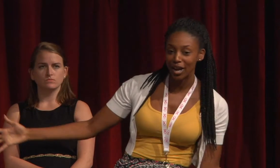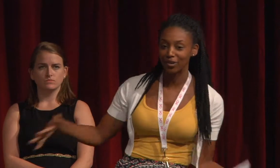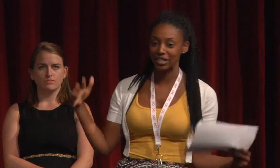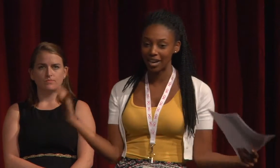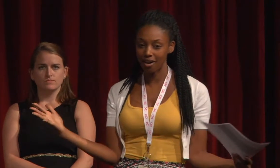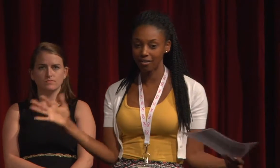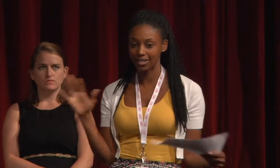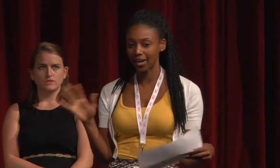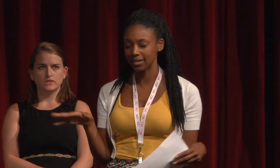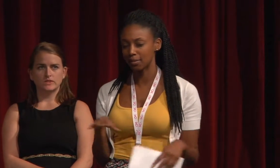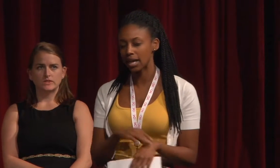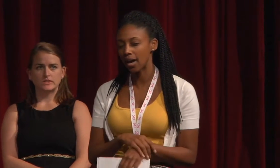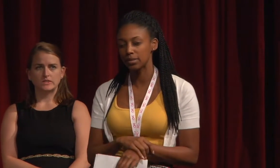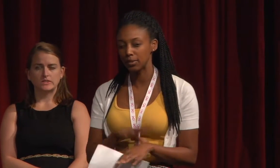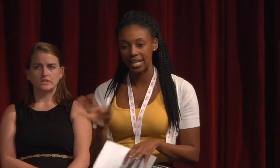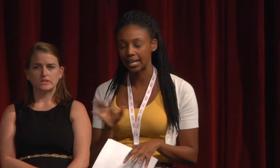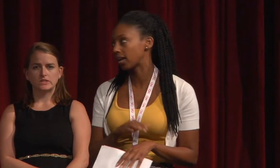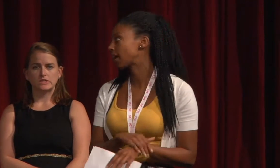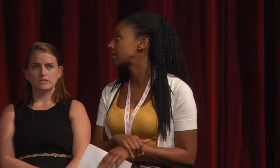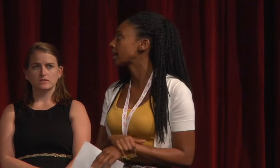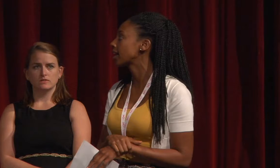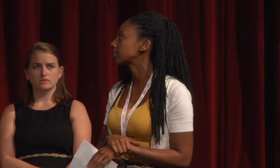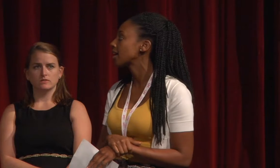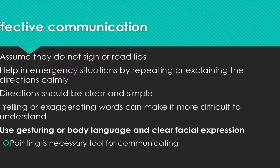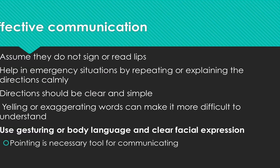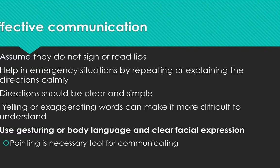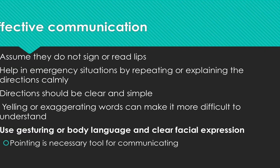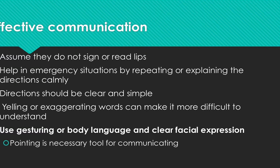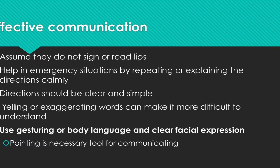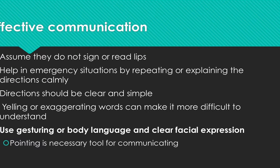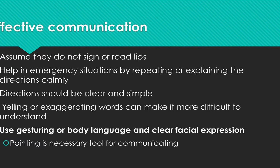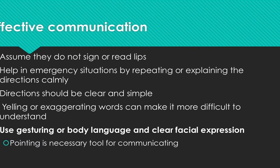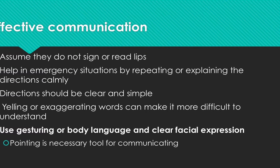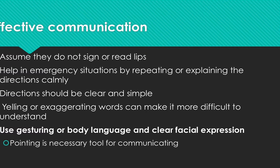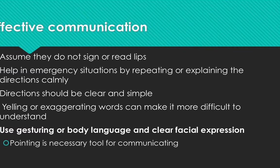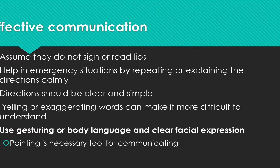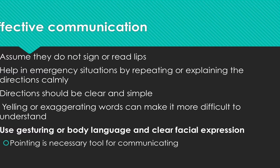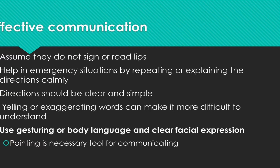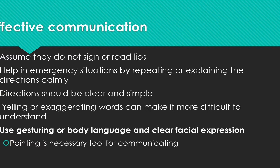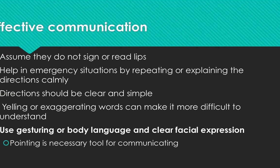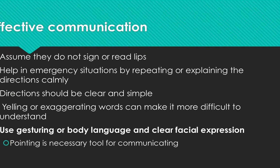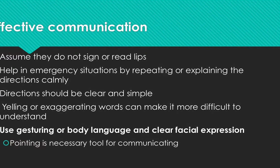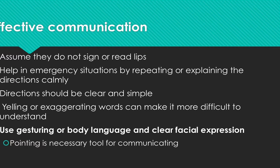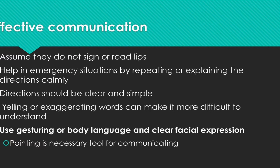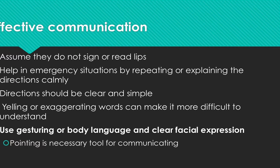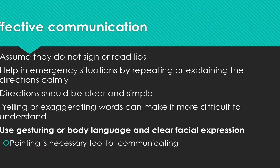exaggerate or yell because that can sometimes be taken out of context. And if possible, gesture, use your body language or finger pointing